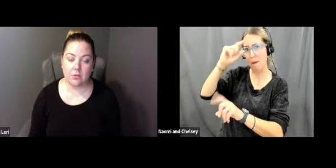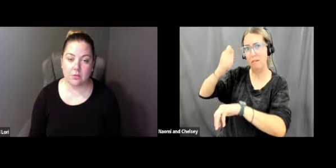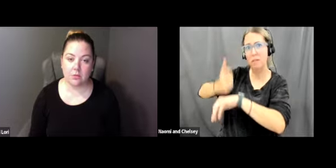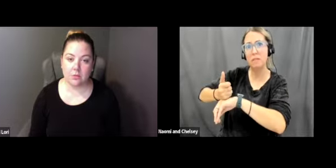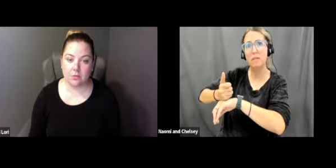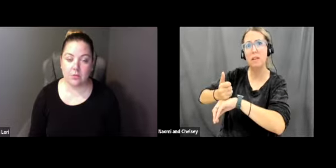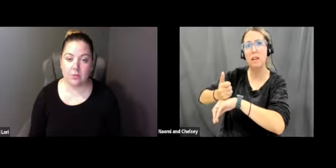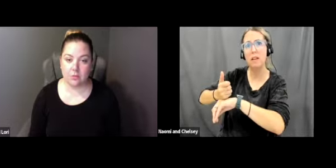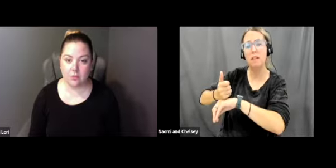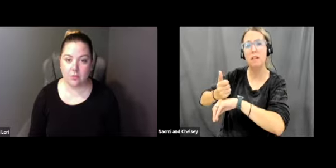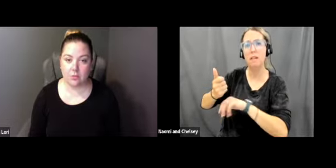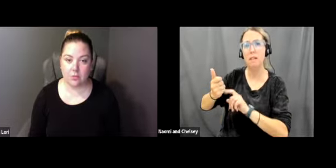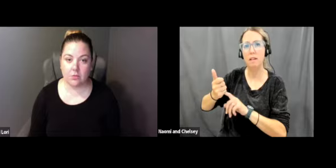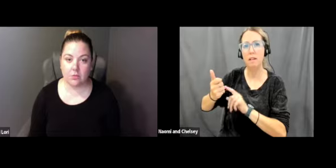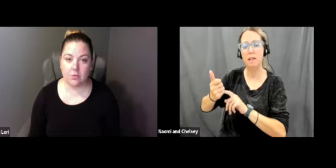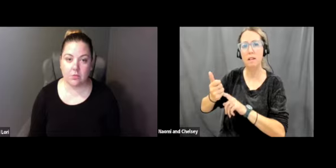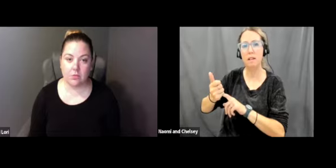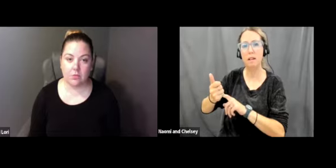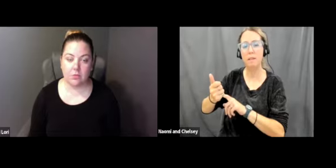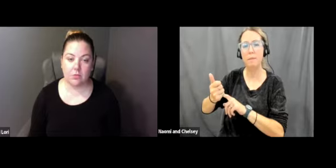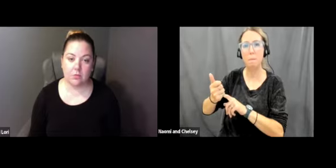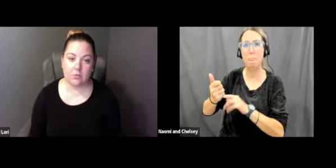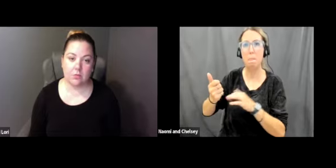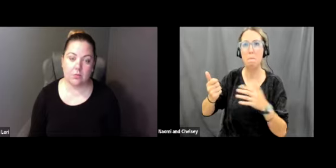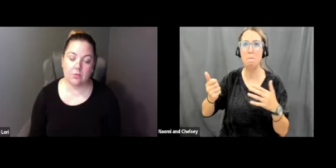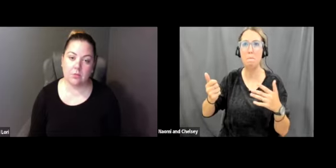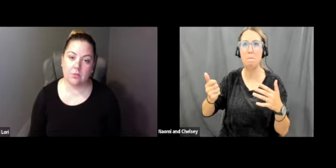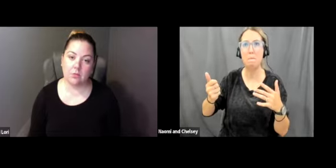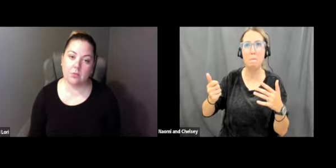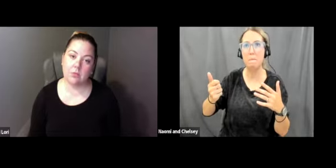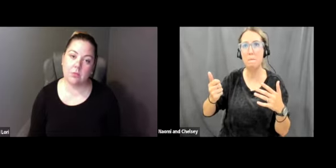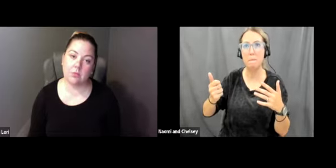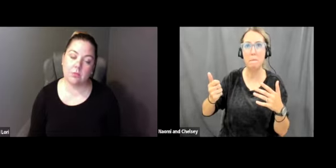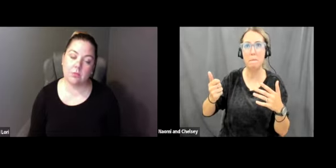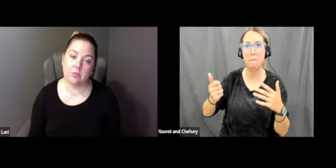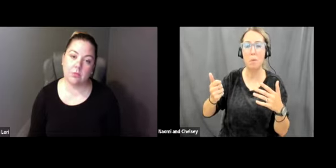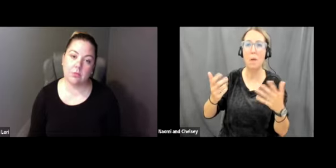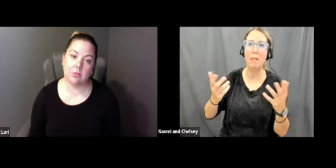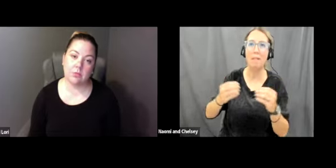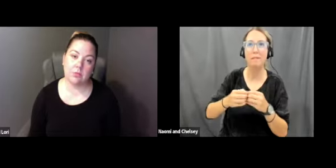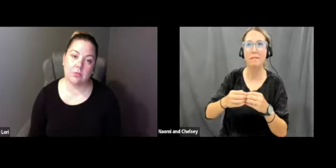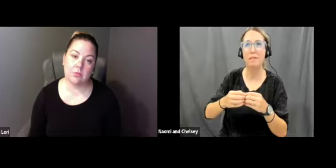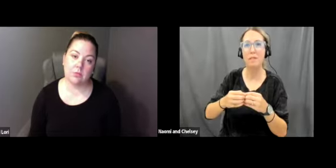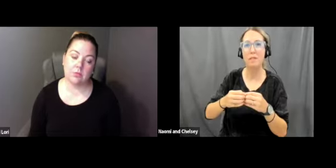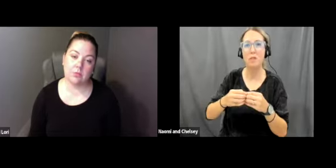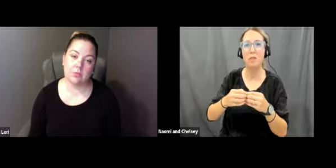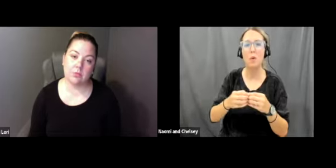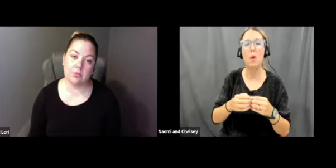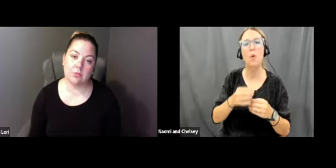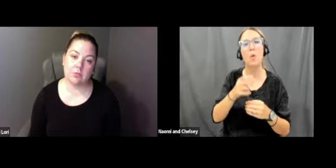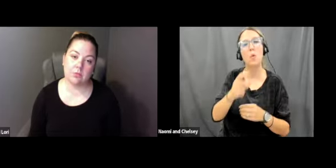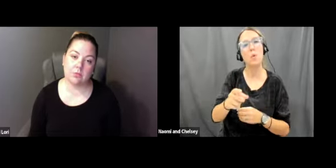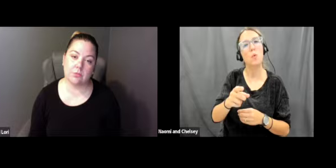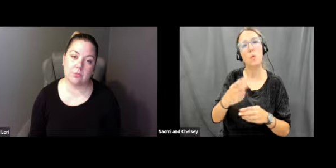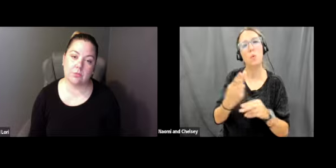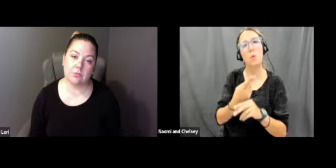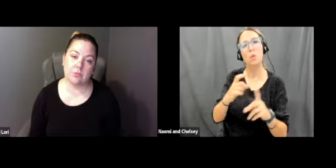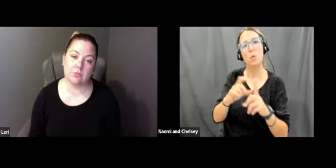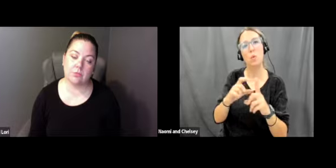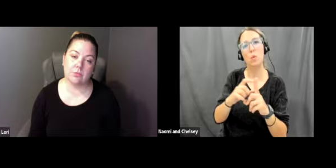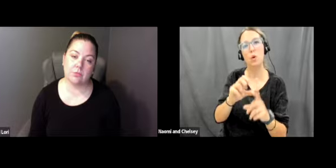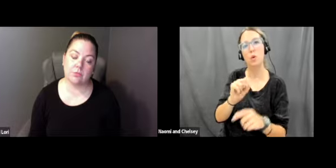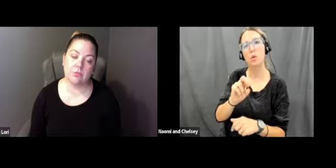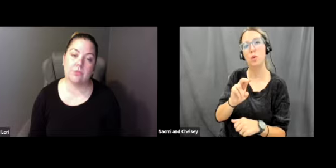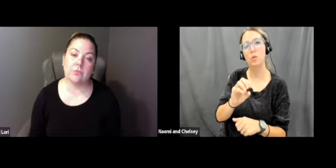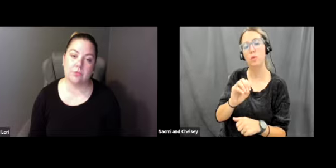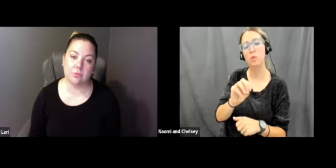your relationship to the actual, well, you use the phrase source text when you're talking about this, but